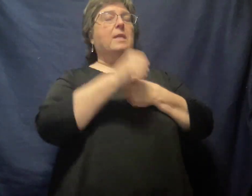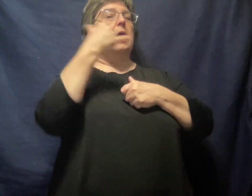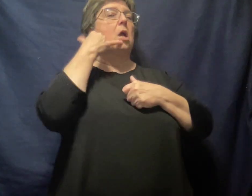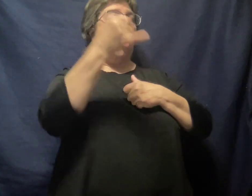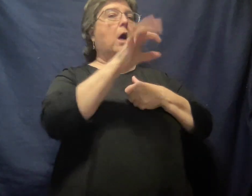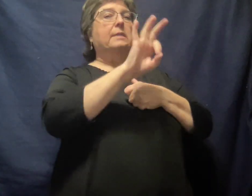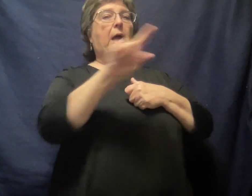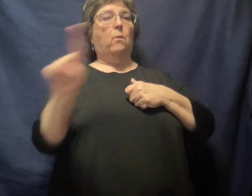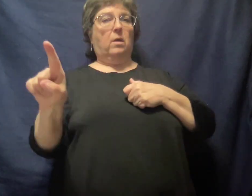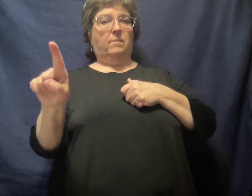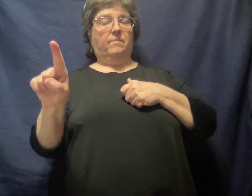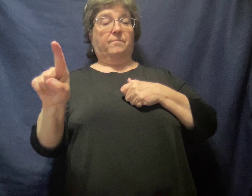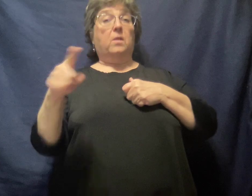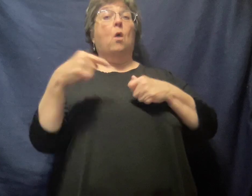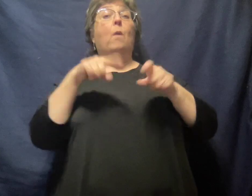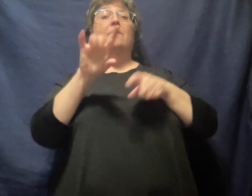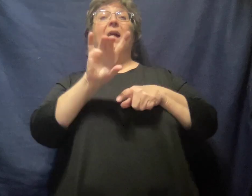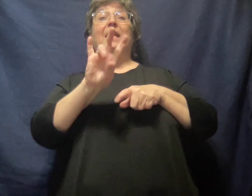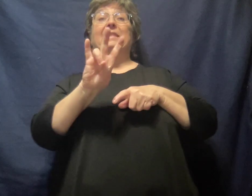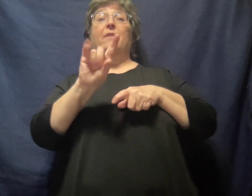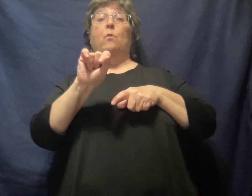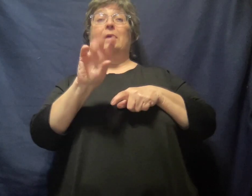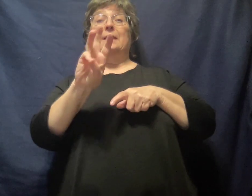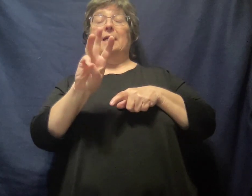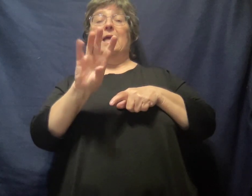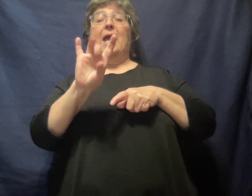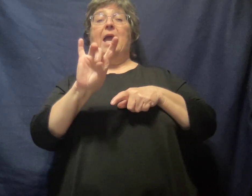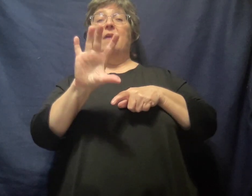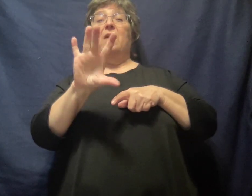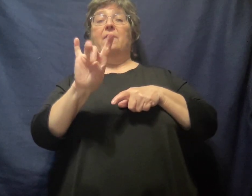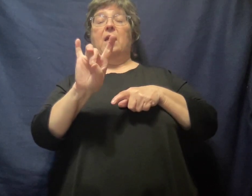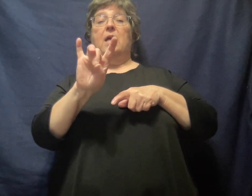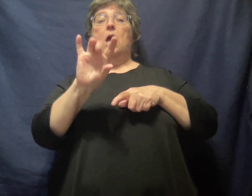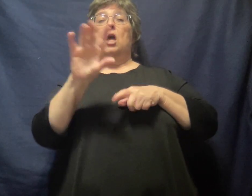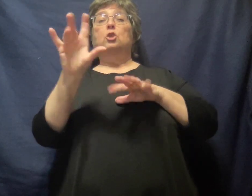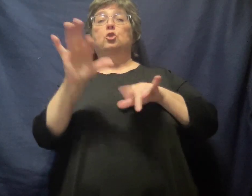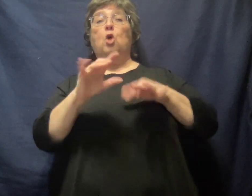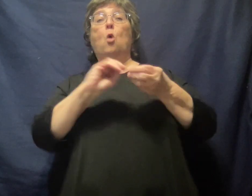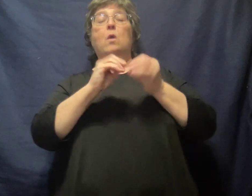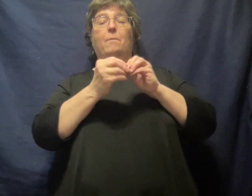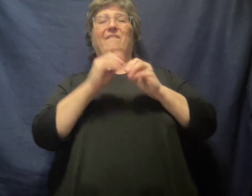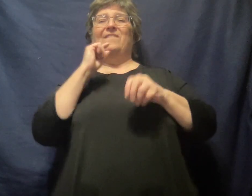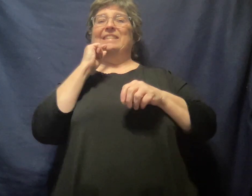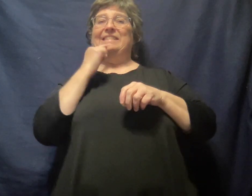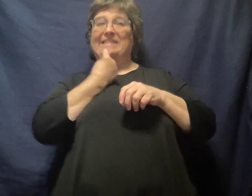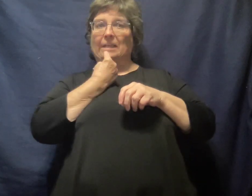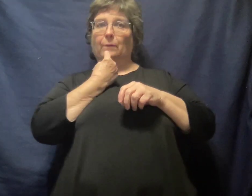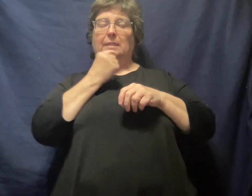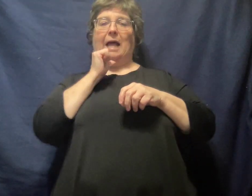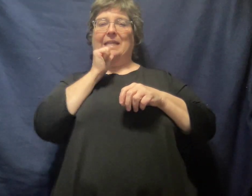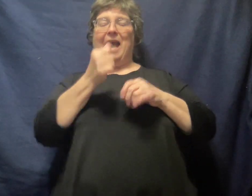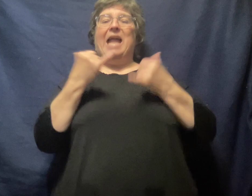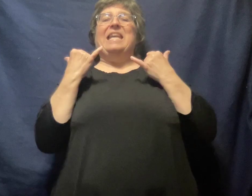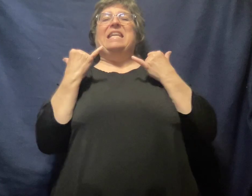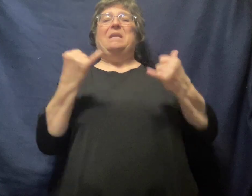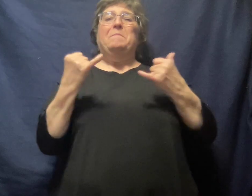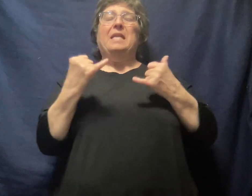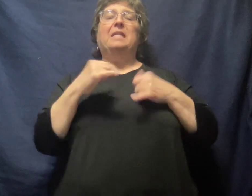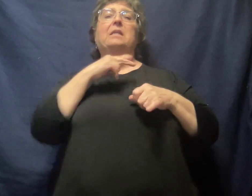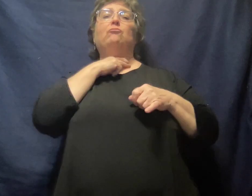911. We have the 716-858 snow number. This is for serious but not immediate life-threatening circumstances, such as you